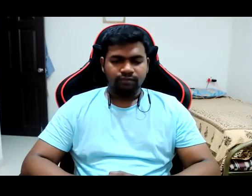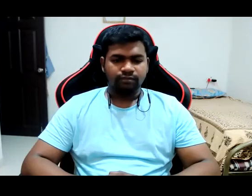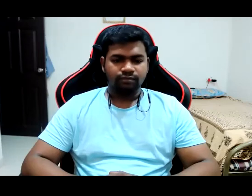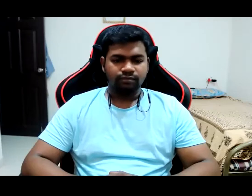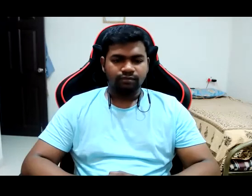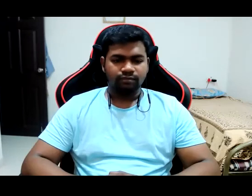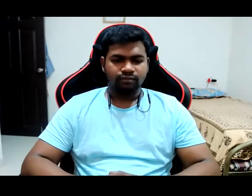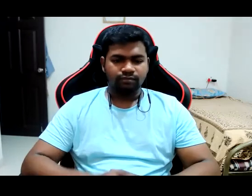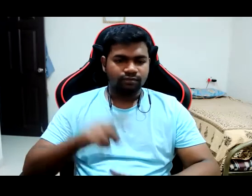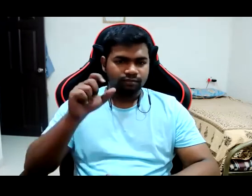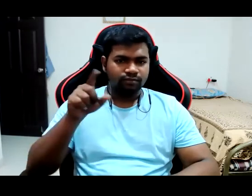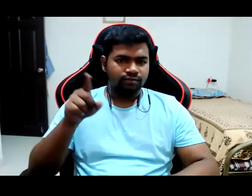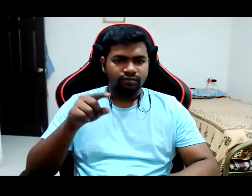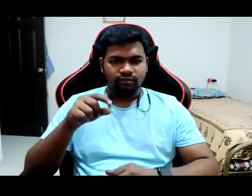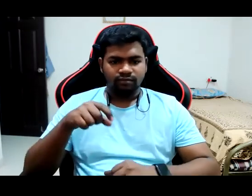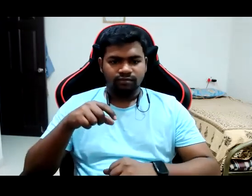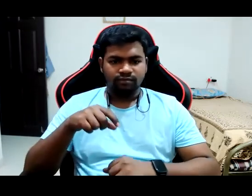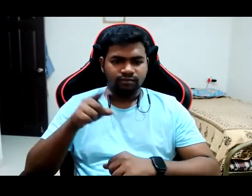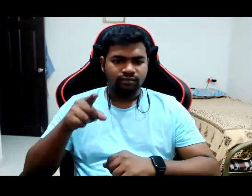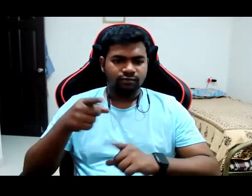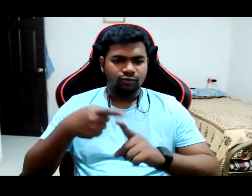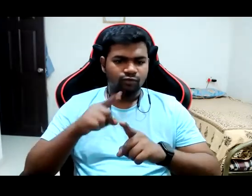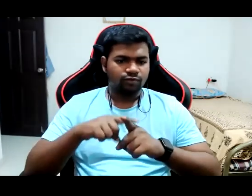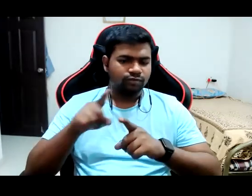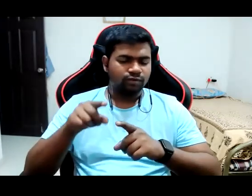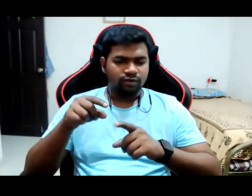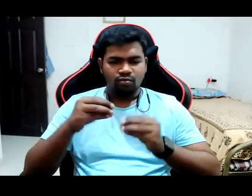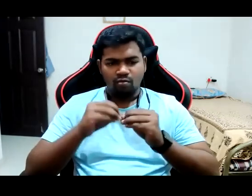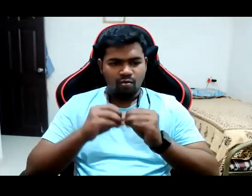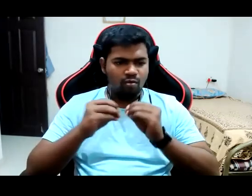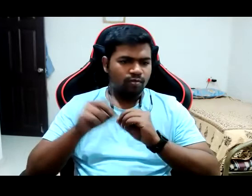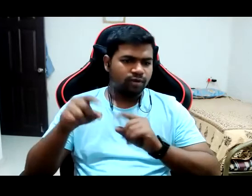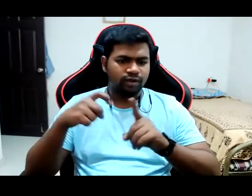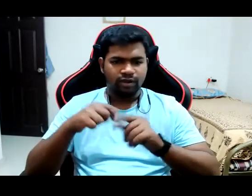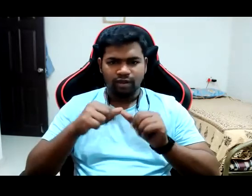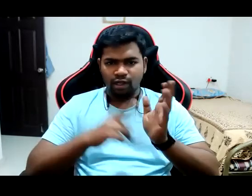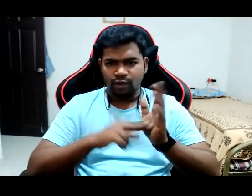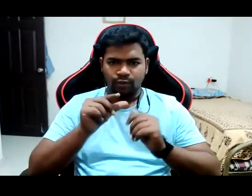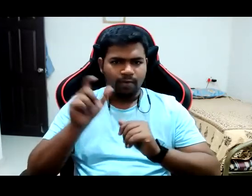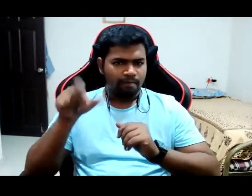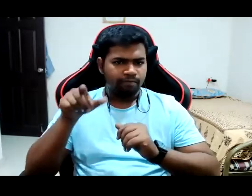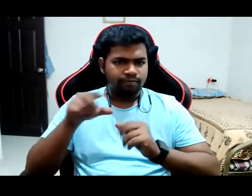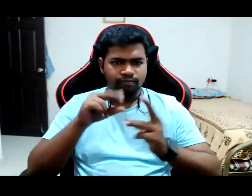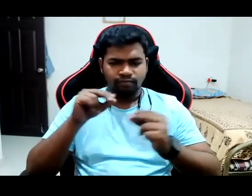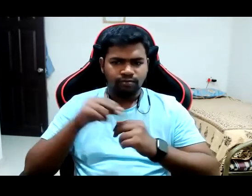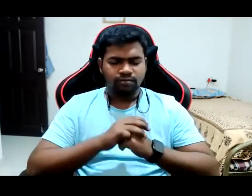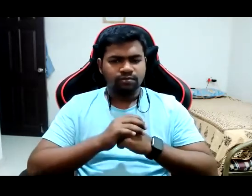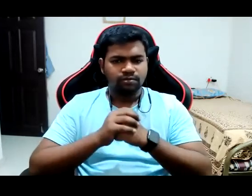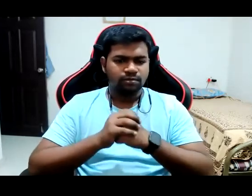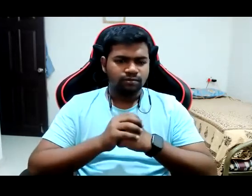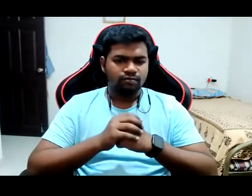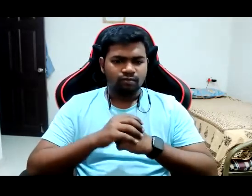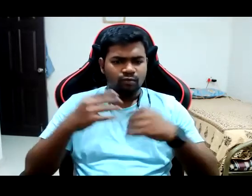Karthik, this is Khandu here from Mumbai. Hi. Yeah. Well, see, just wanted to